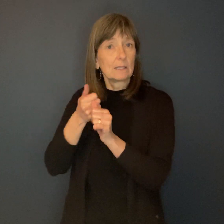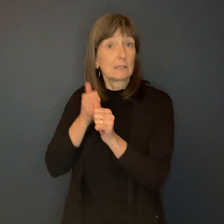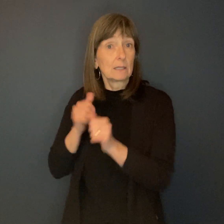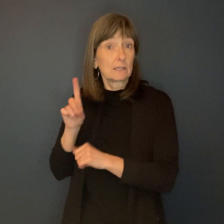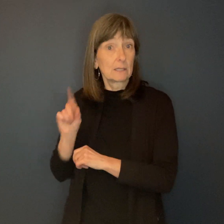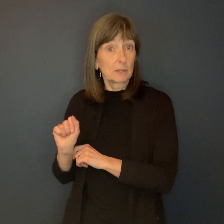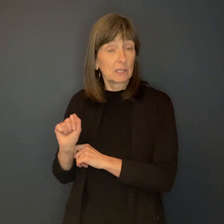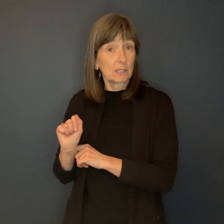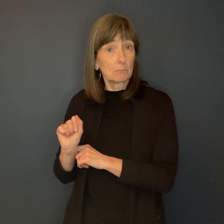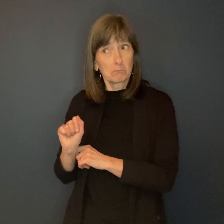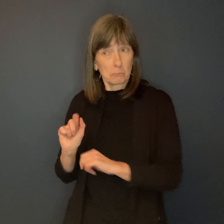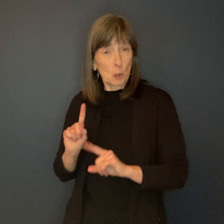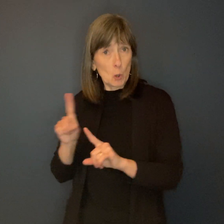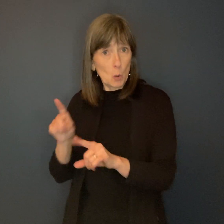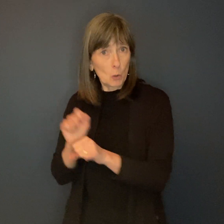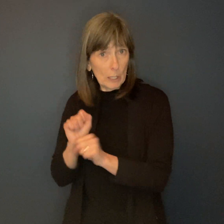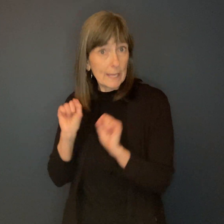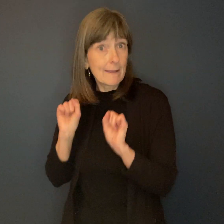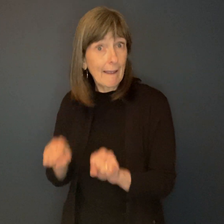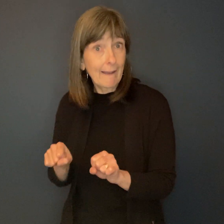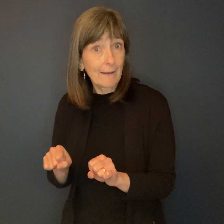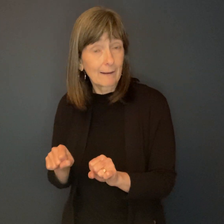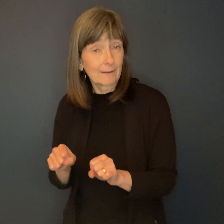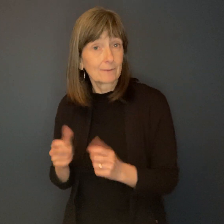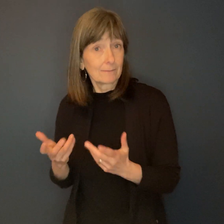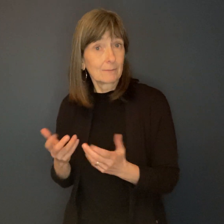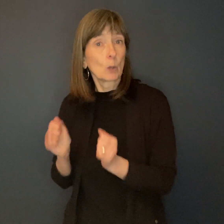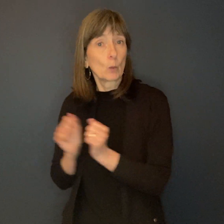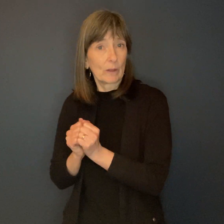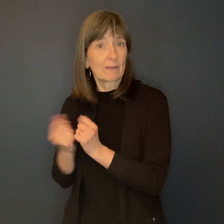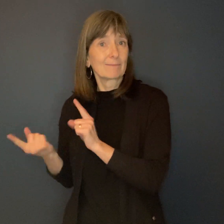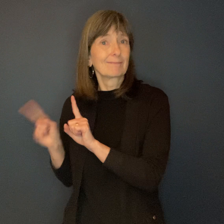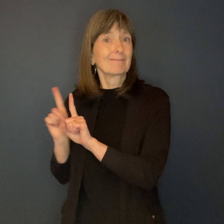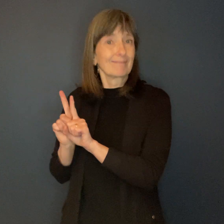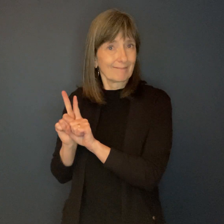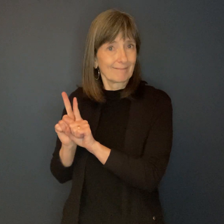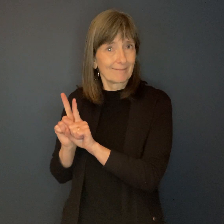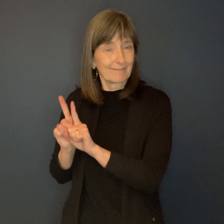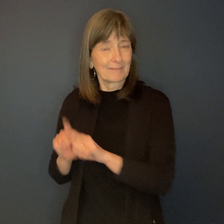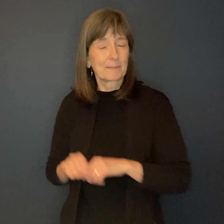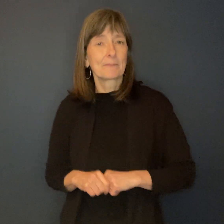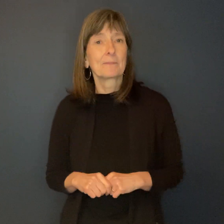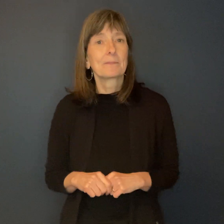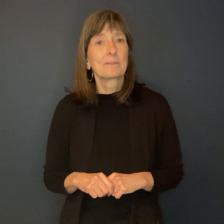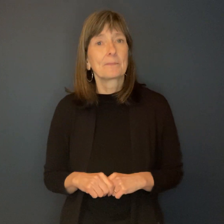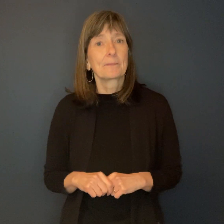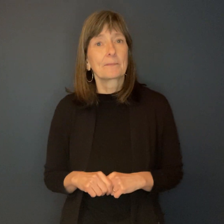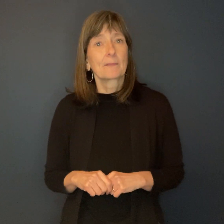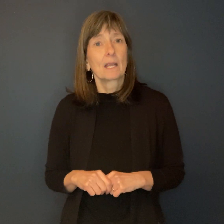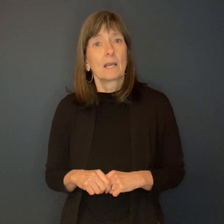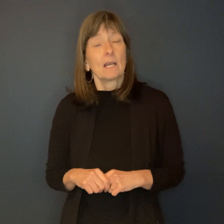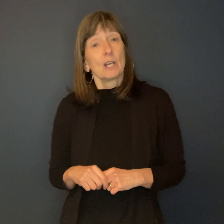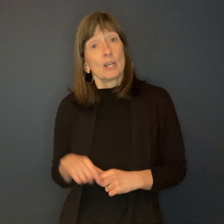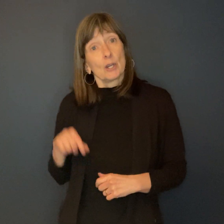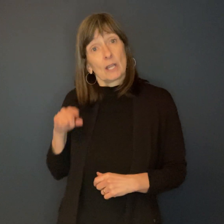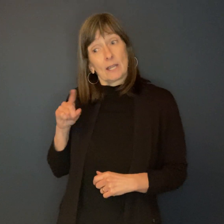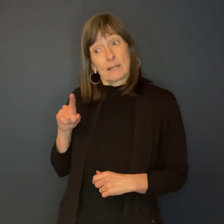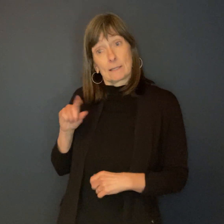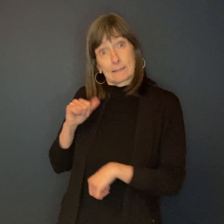participate in the labor force. Other comment I would make about it is that the reason that supported employment was created was